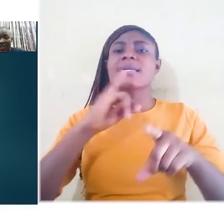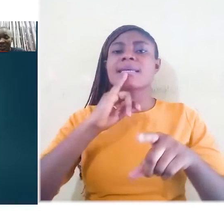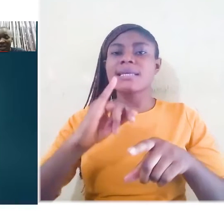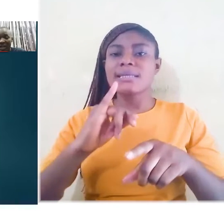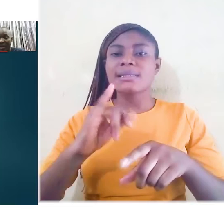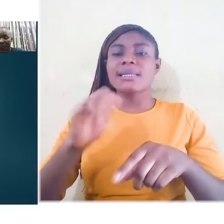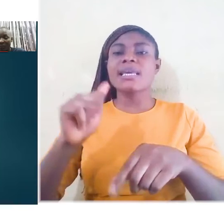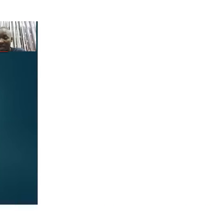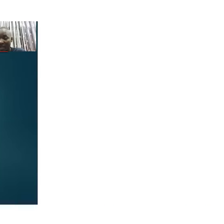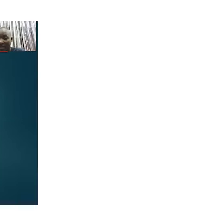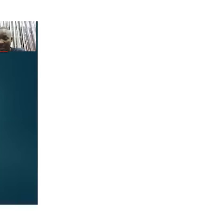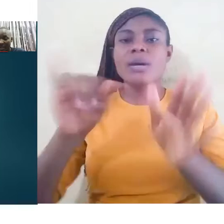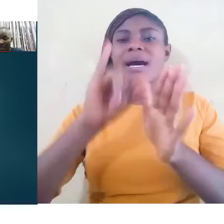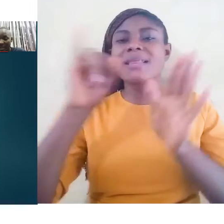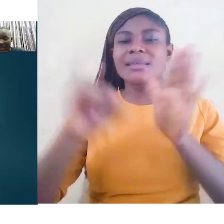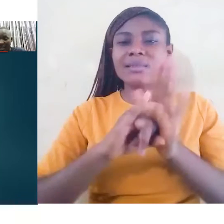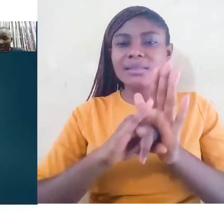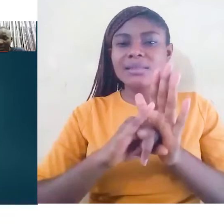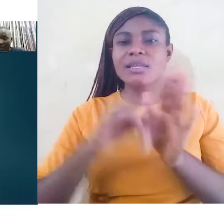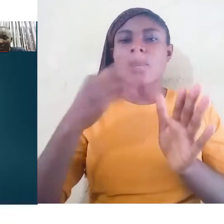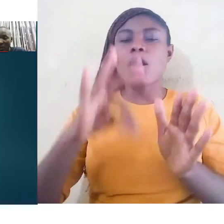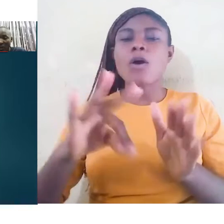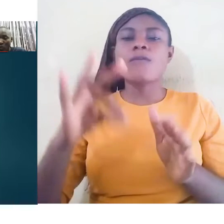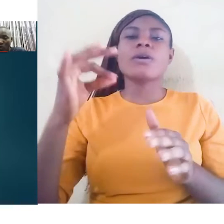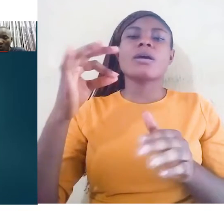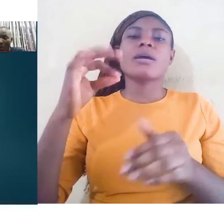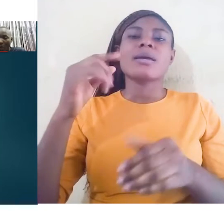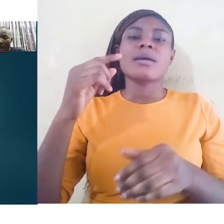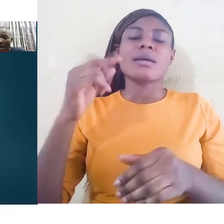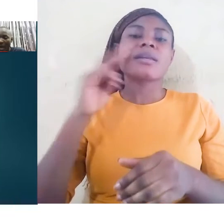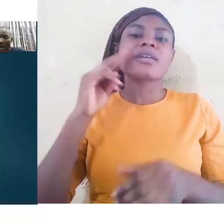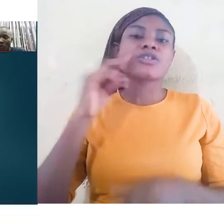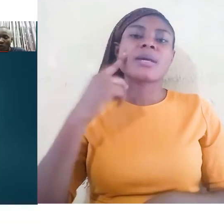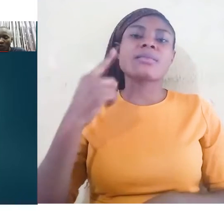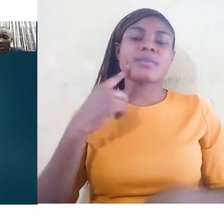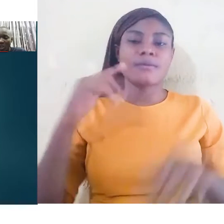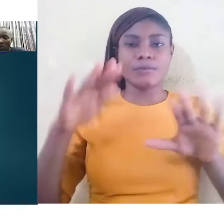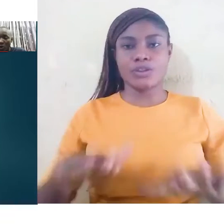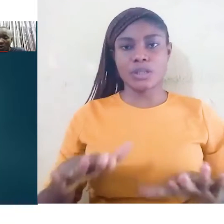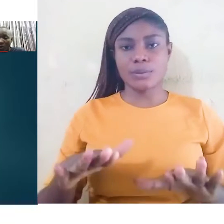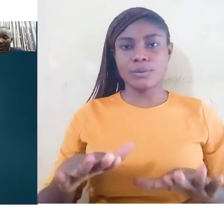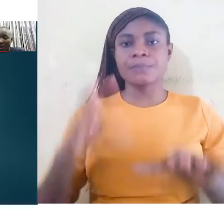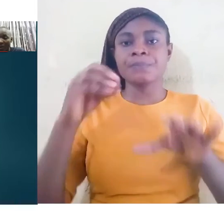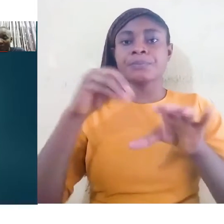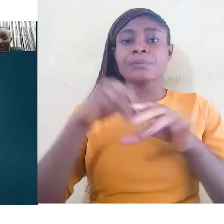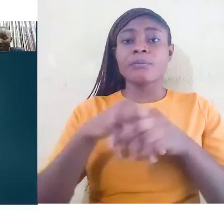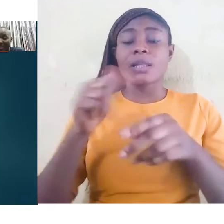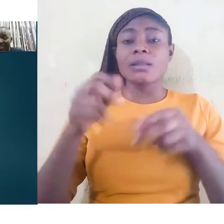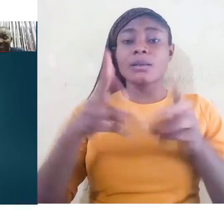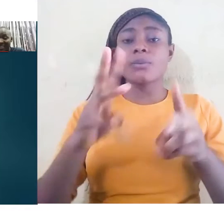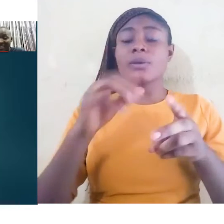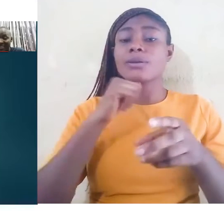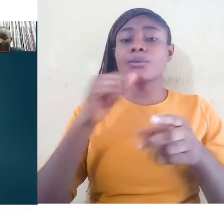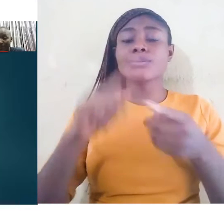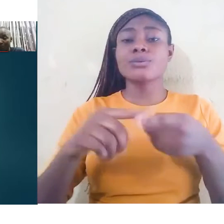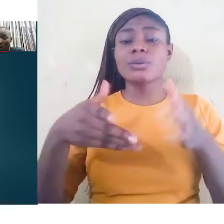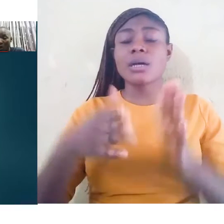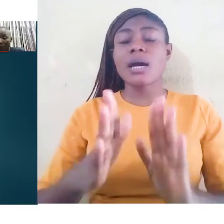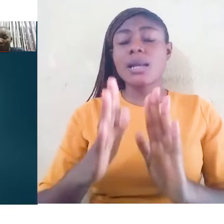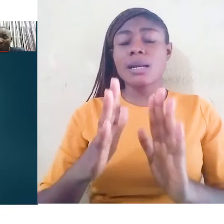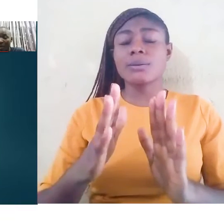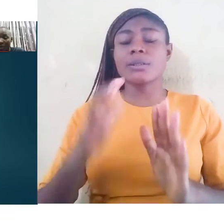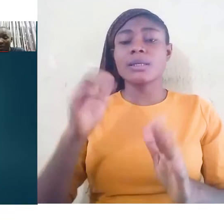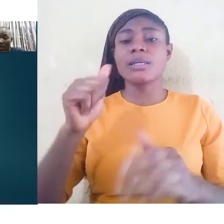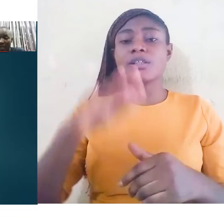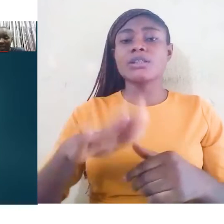of the Nigerian deaf child. In order not to allow children to grow with a fragmented sense